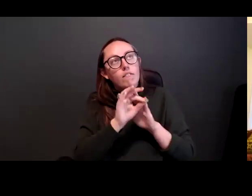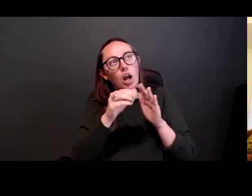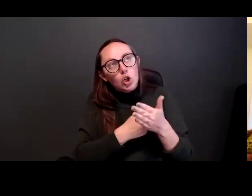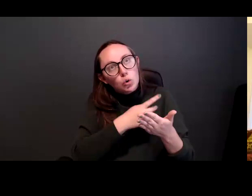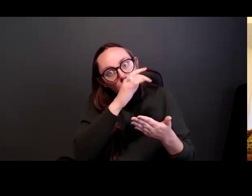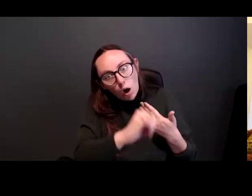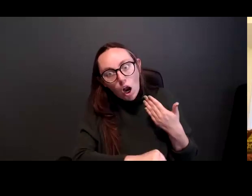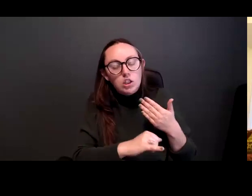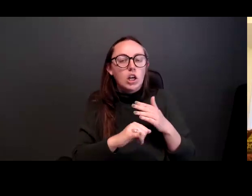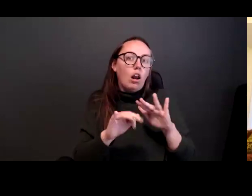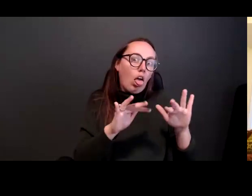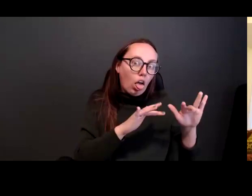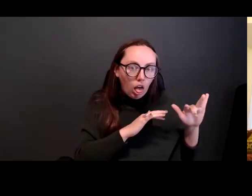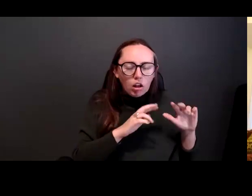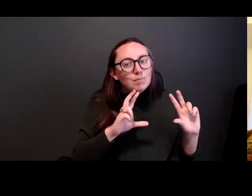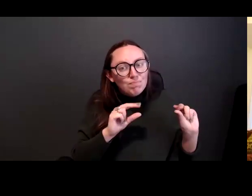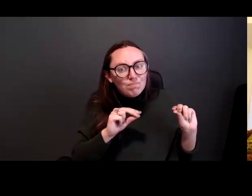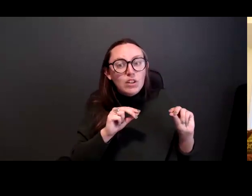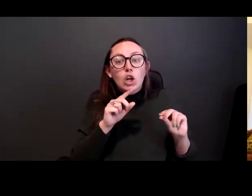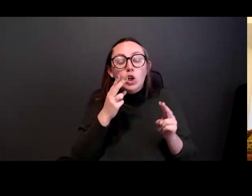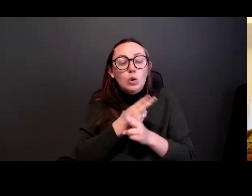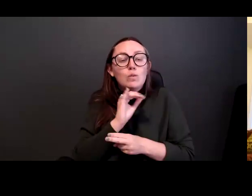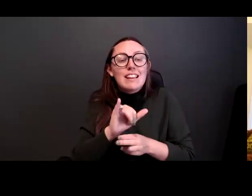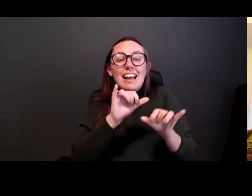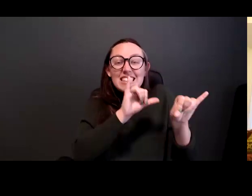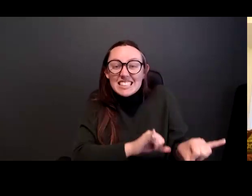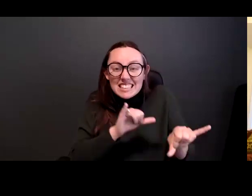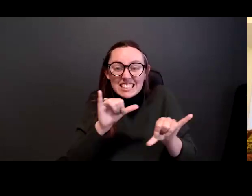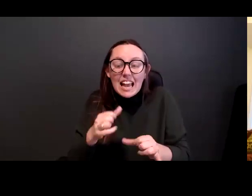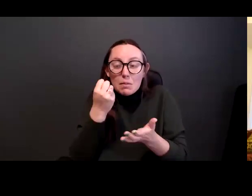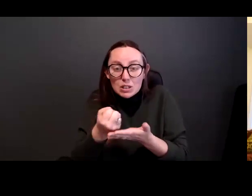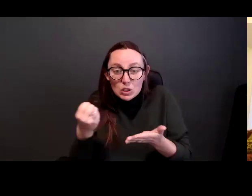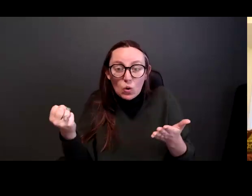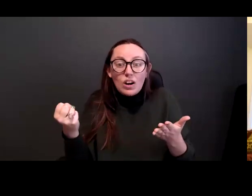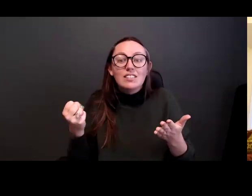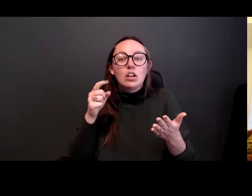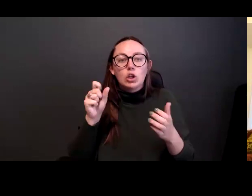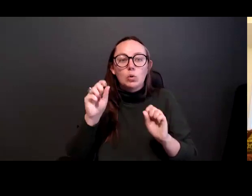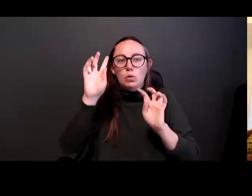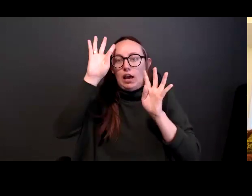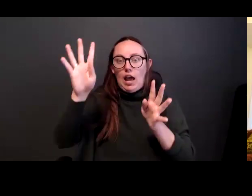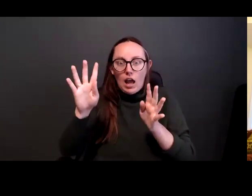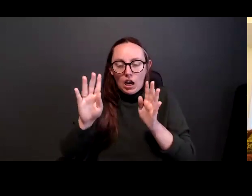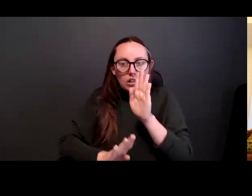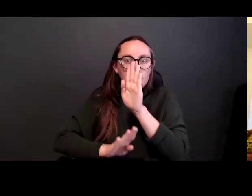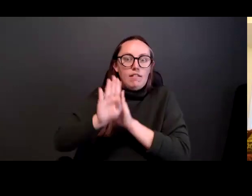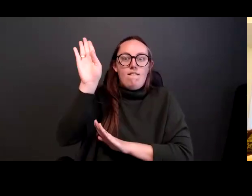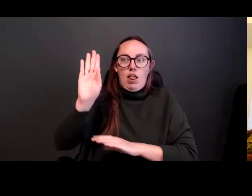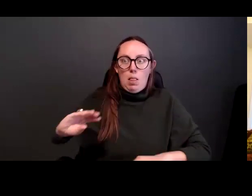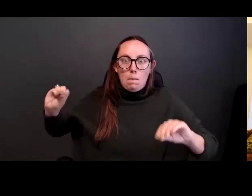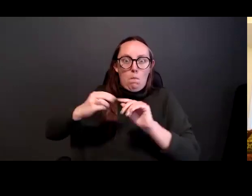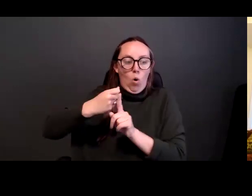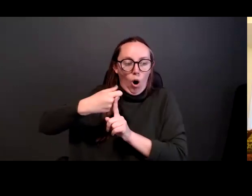can still create from the same sources. So, and thank you guys for dropping these resources